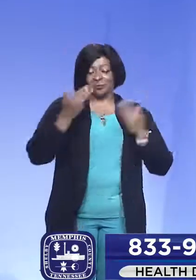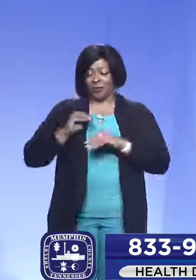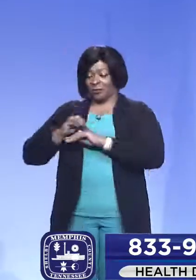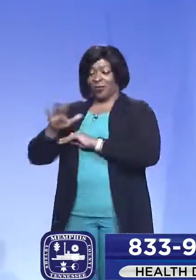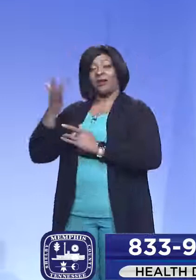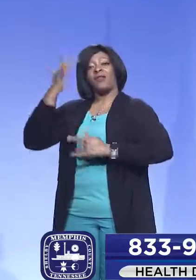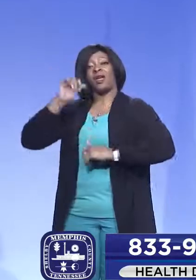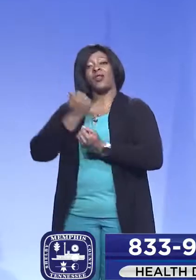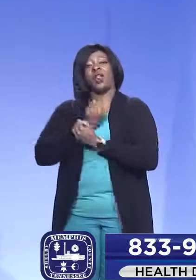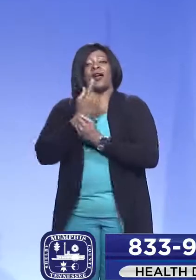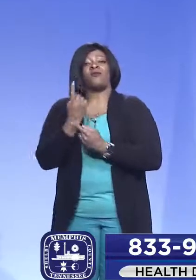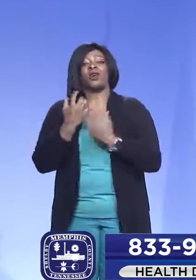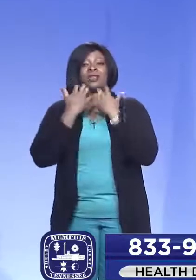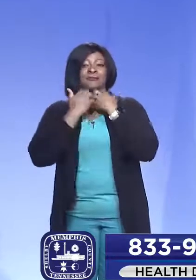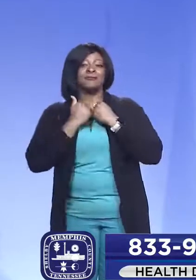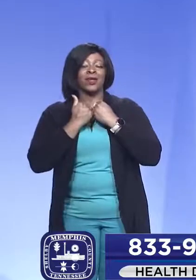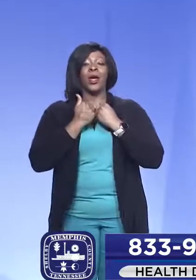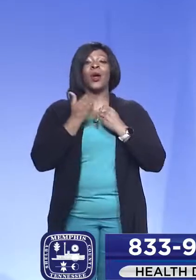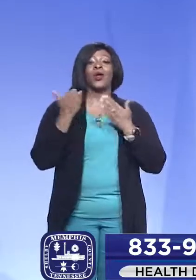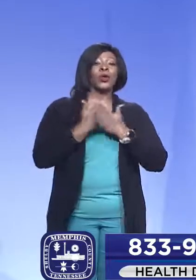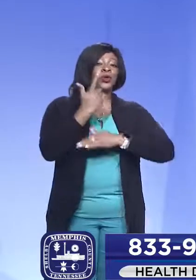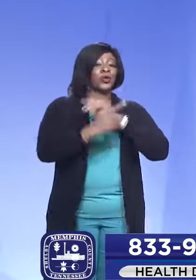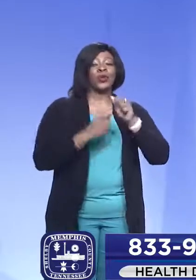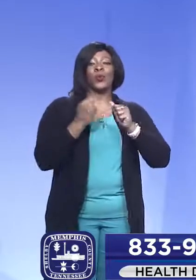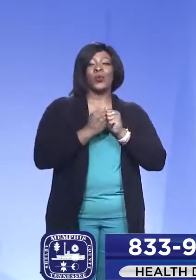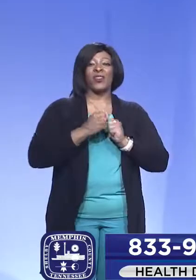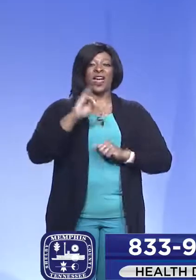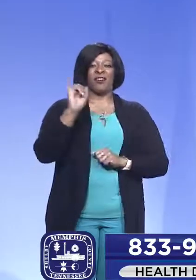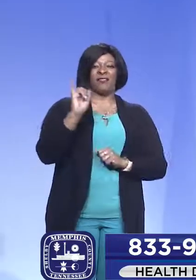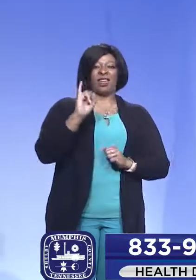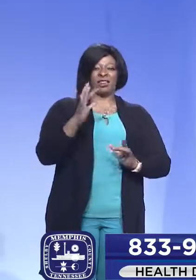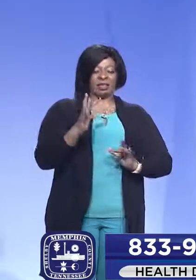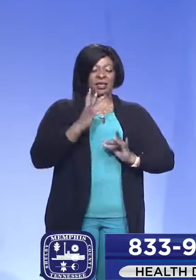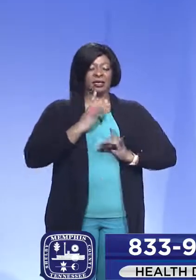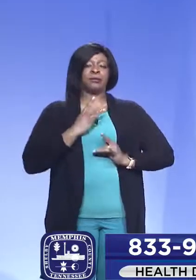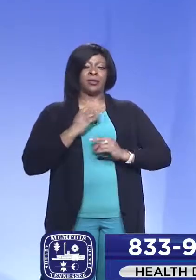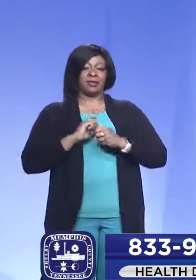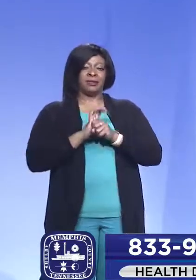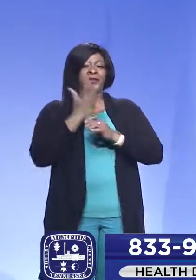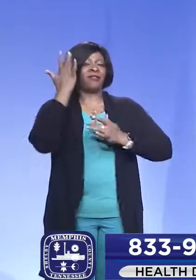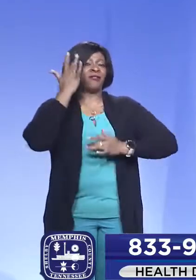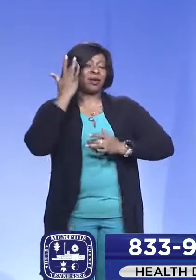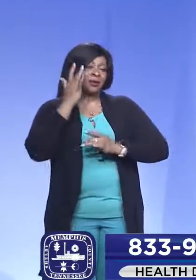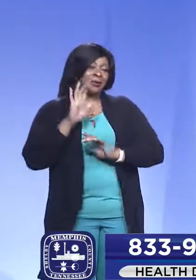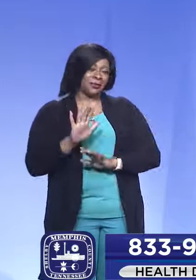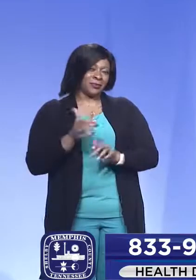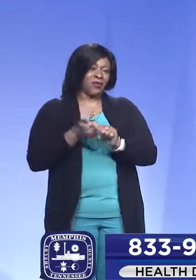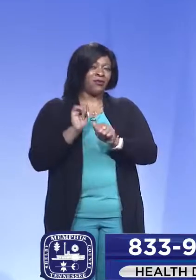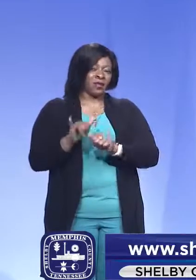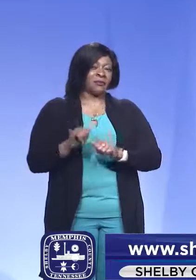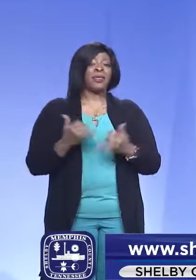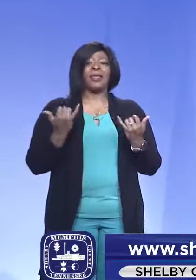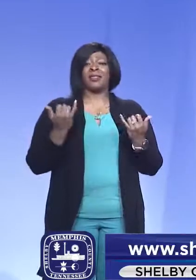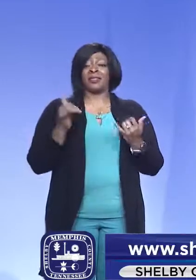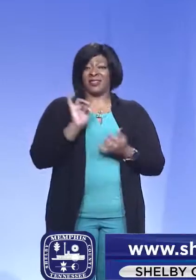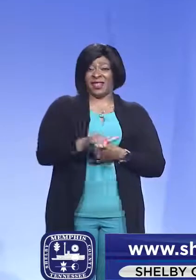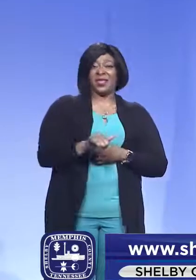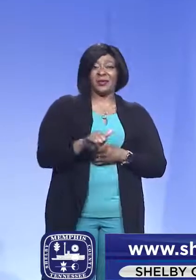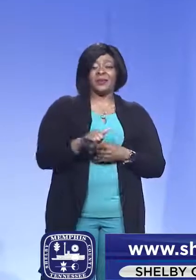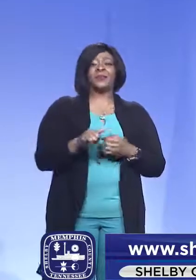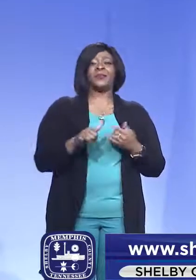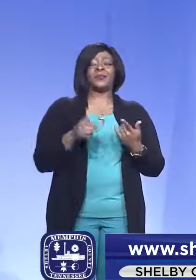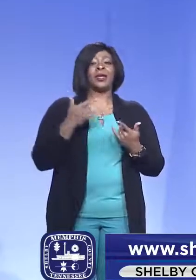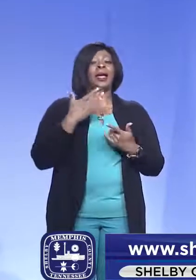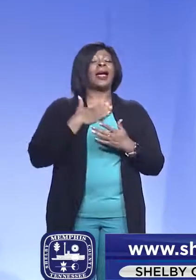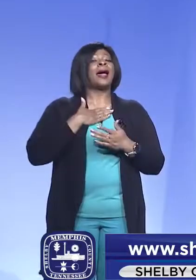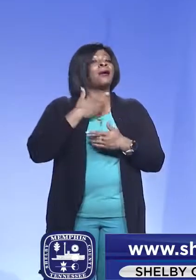or start the new year out with an infection with the coronavirus. So with that, I bid you